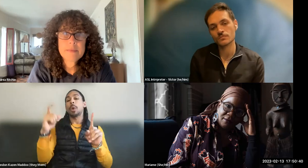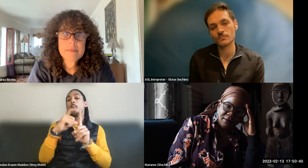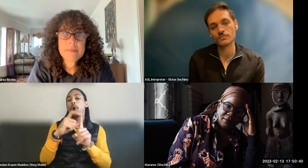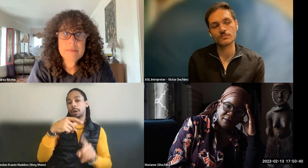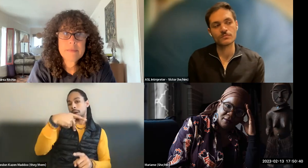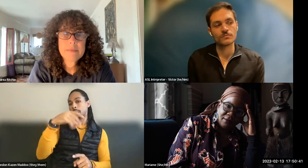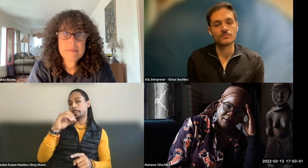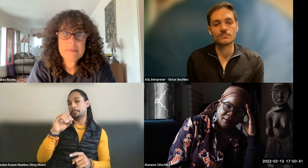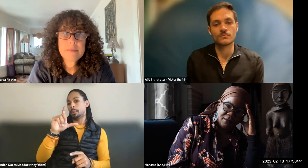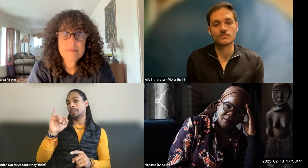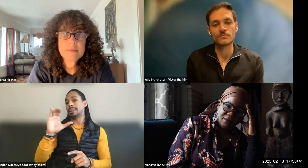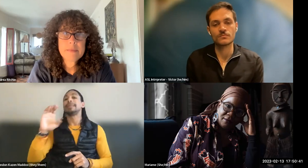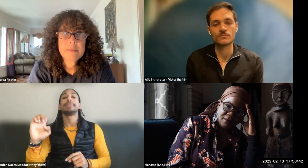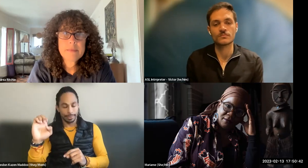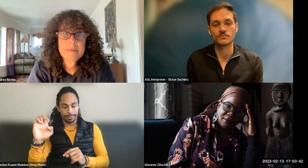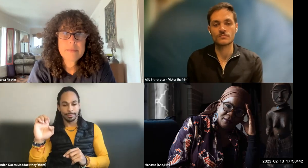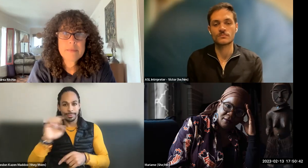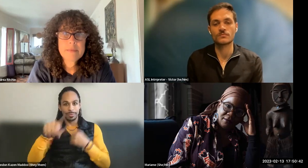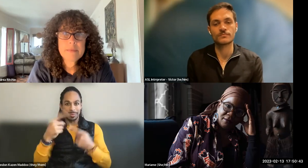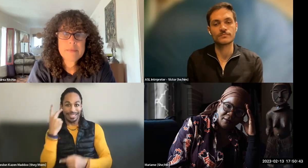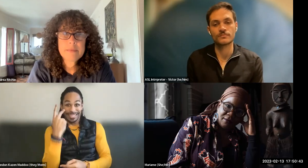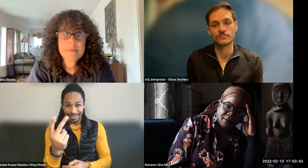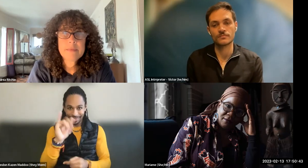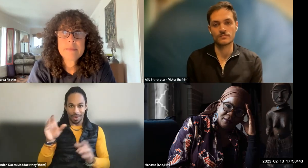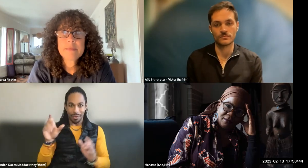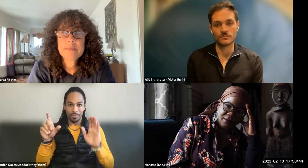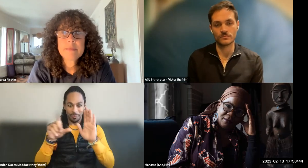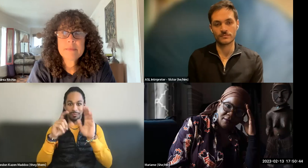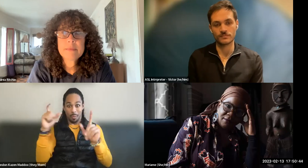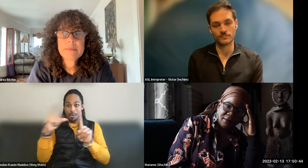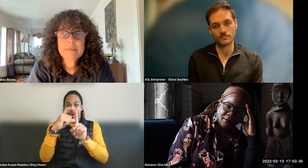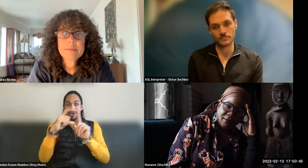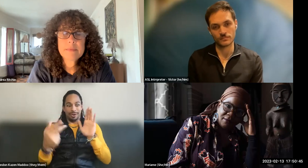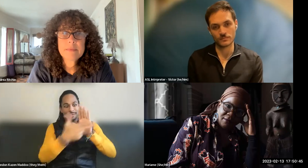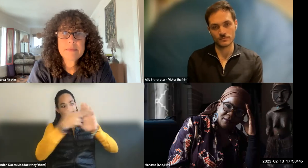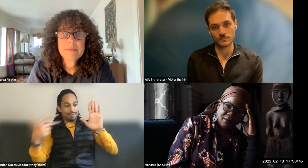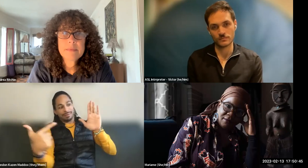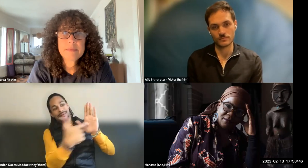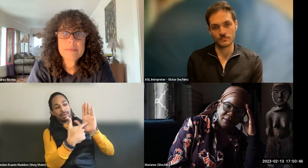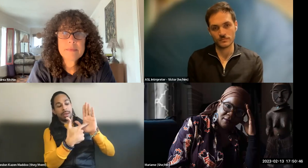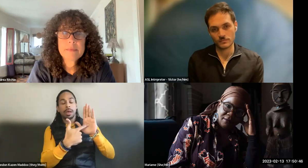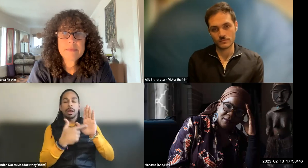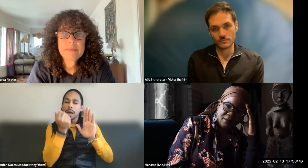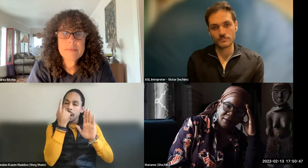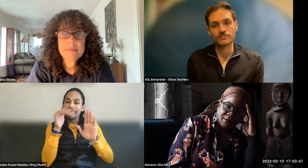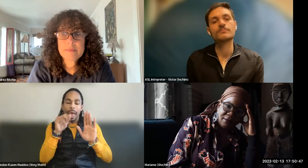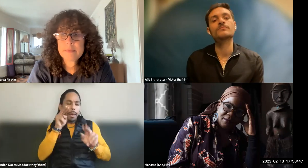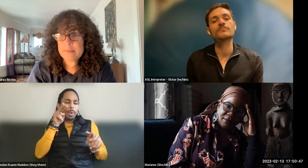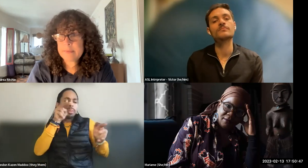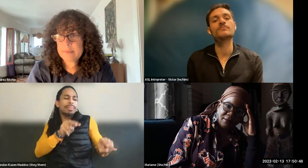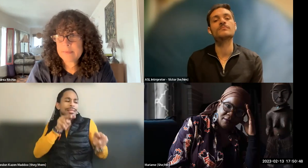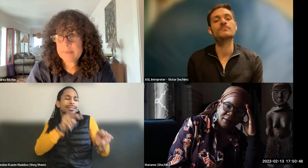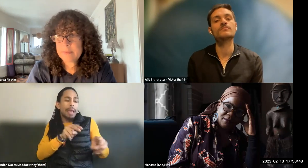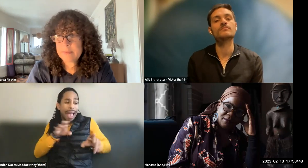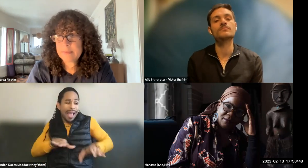And I'm going to talk a little bit about that. That policing has a deeper history than